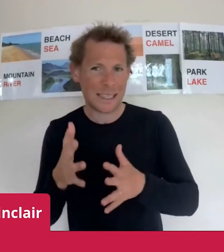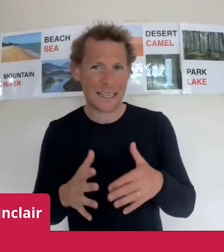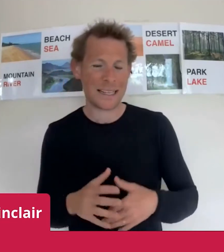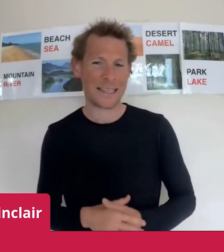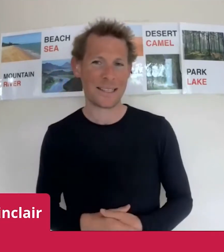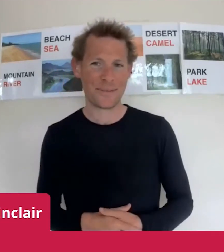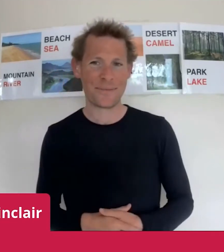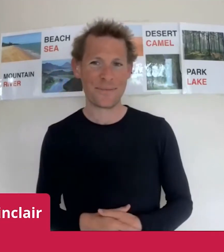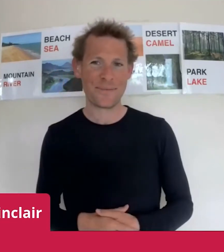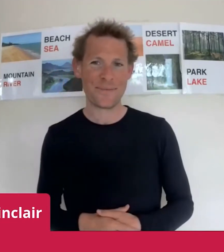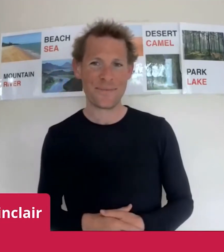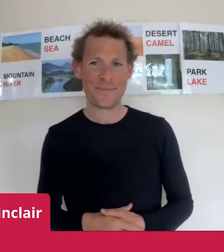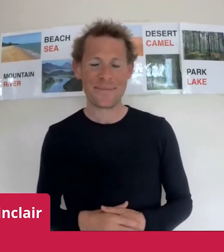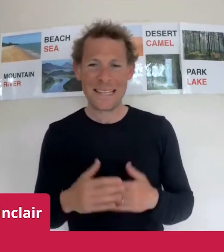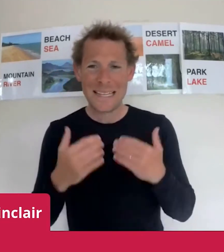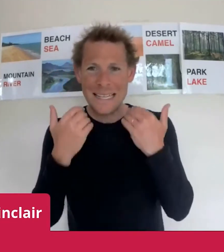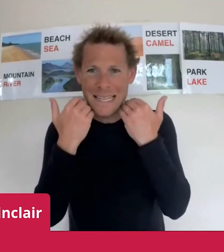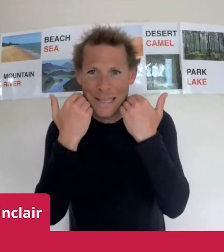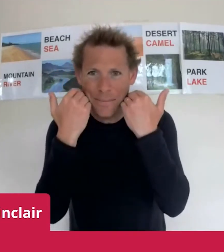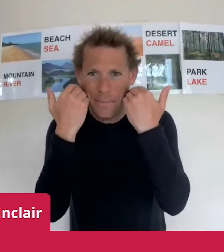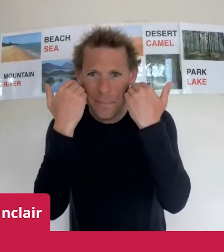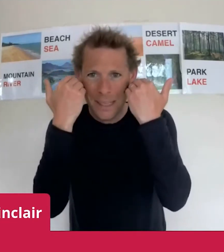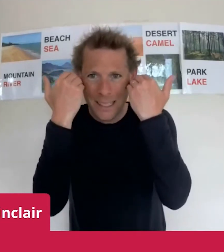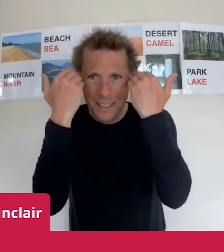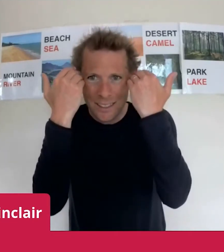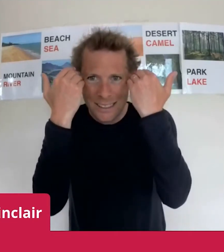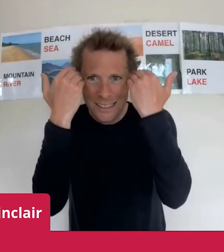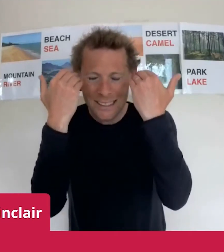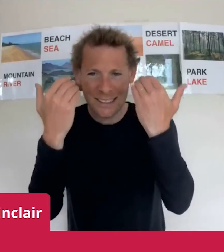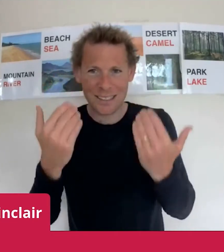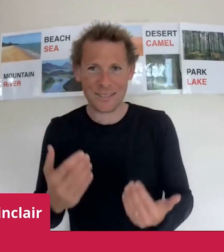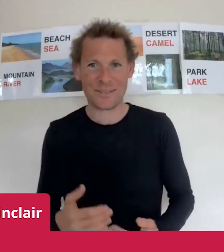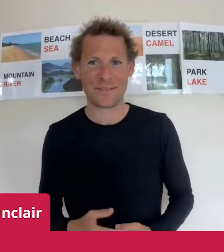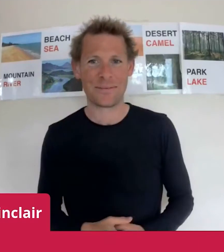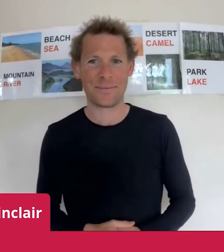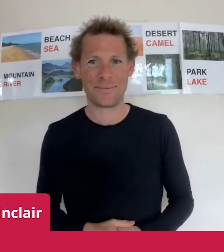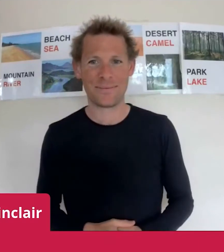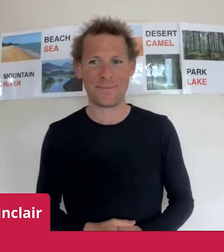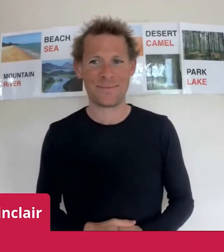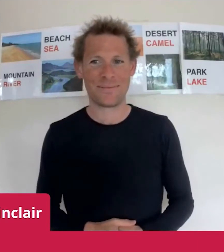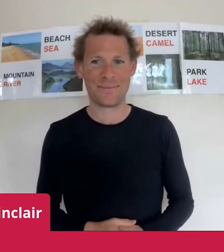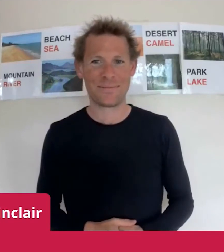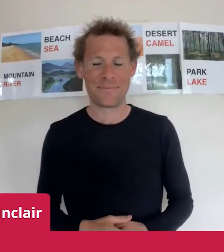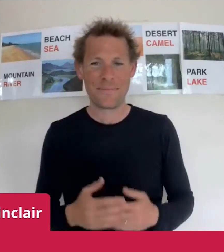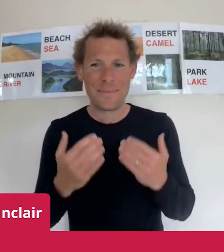Some regions might sign it slightly differently, like this. Embarrassed.